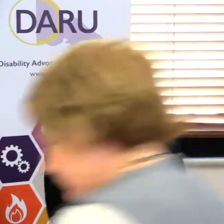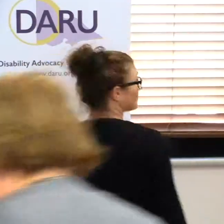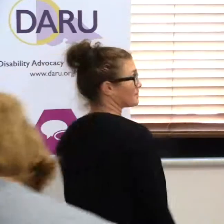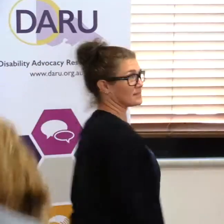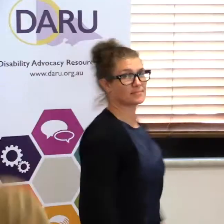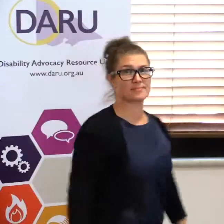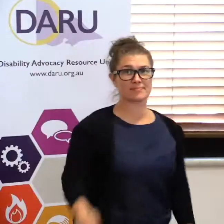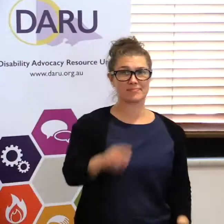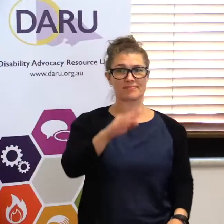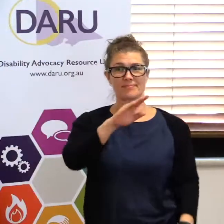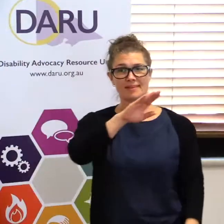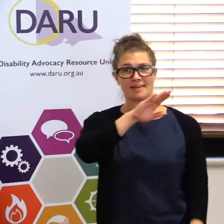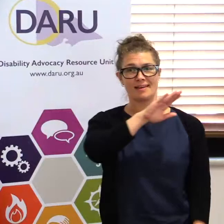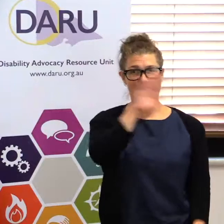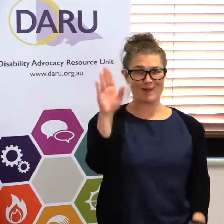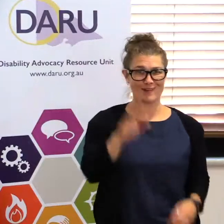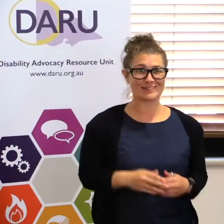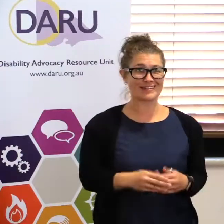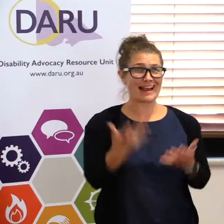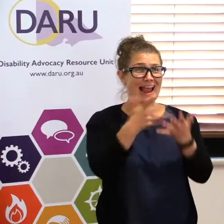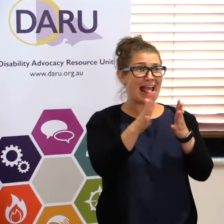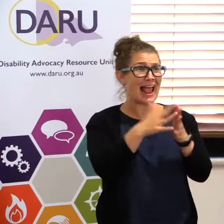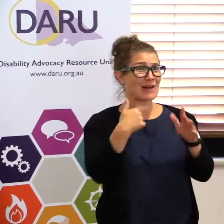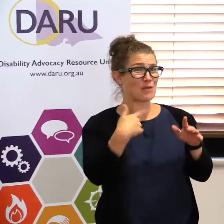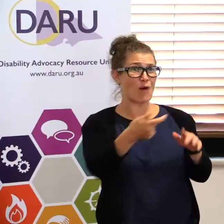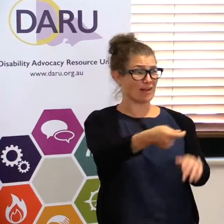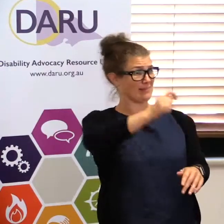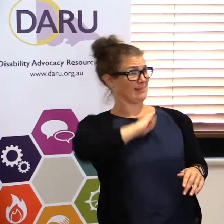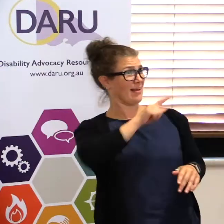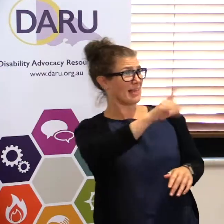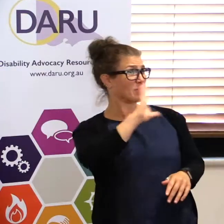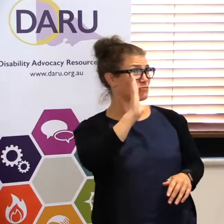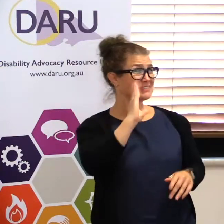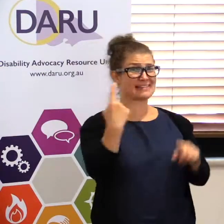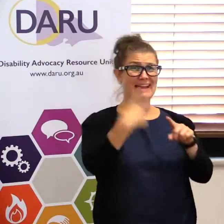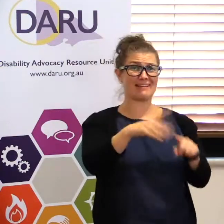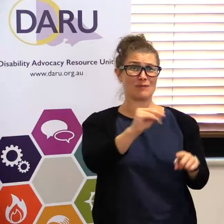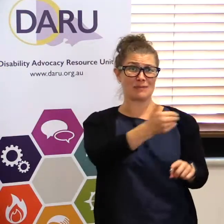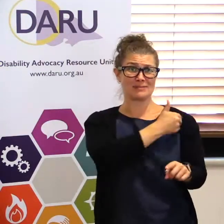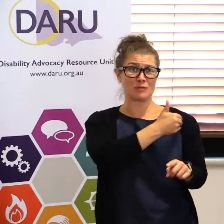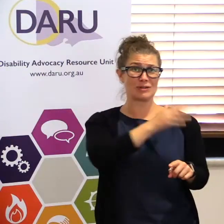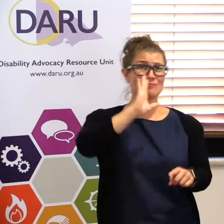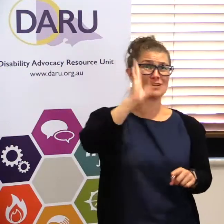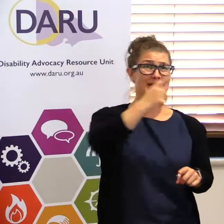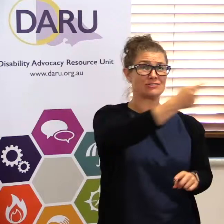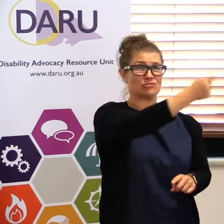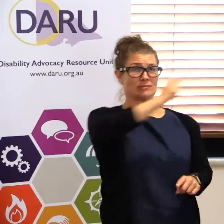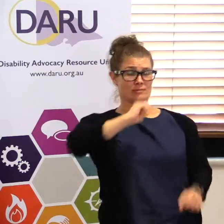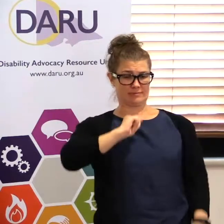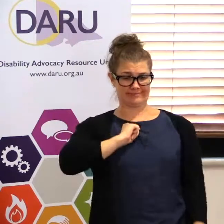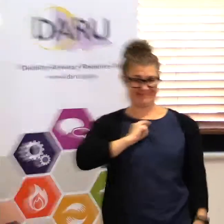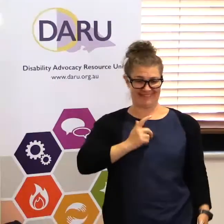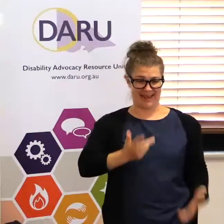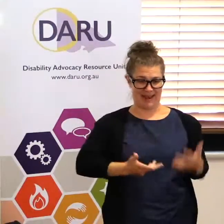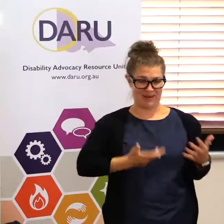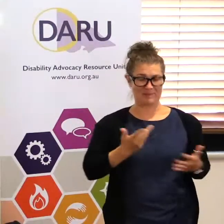Hi everyone. How do I follow that presentation and the others from today? I don't quite know how. Just so